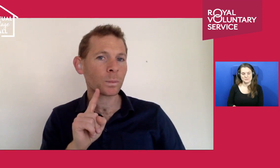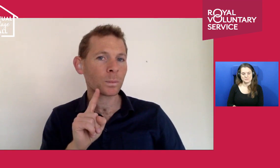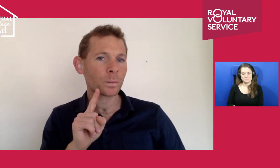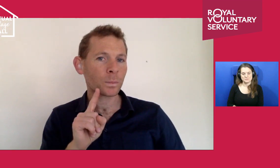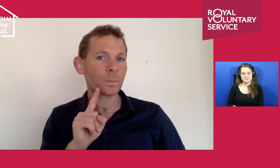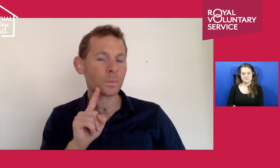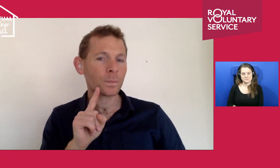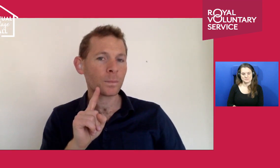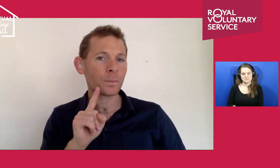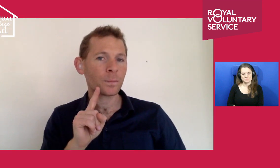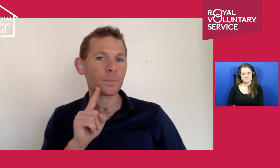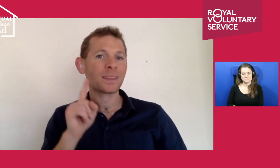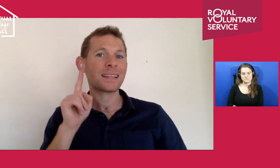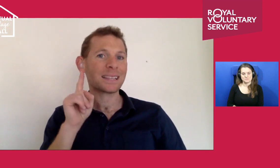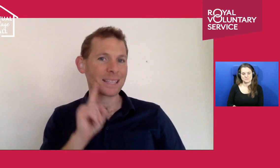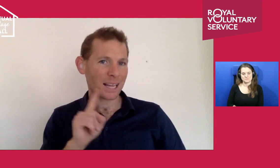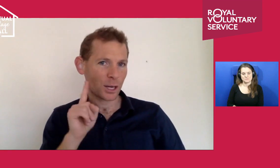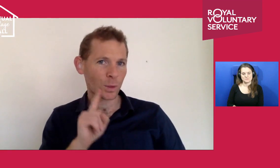yellow,